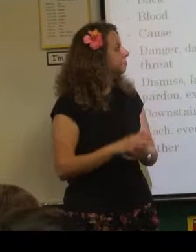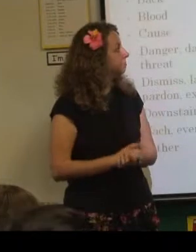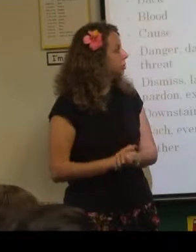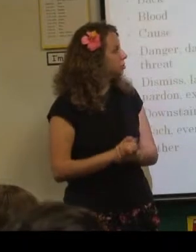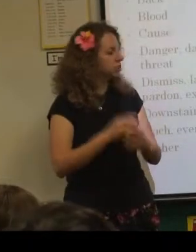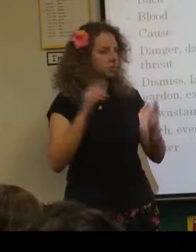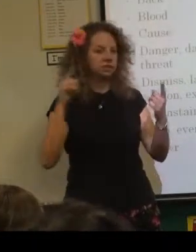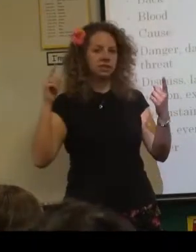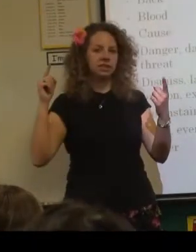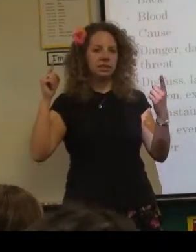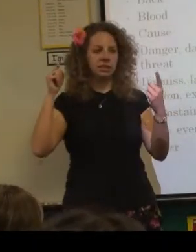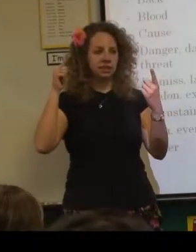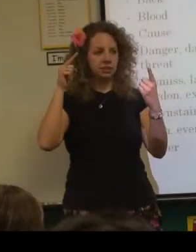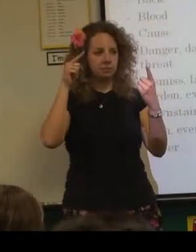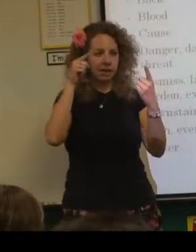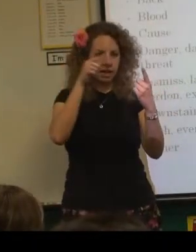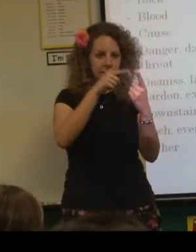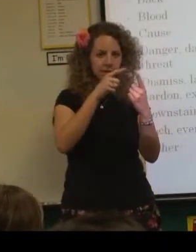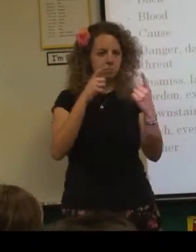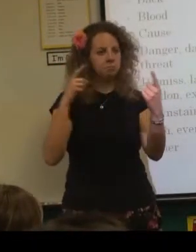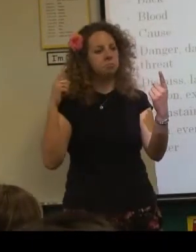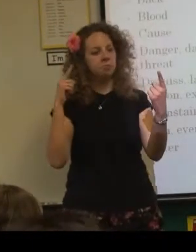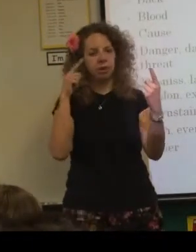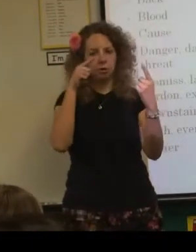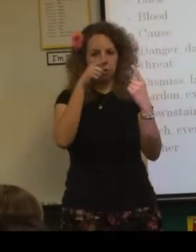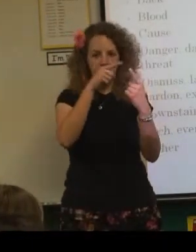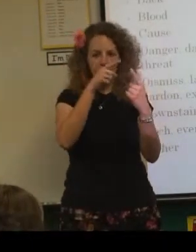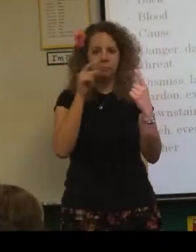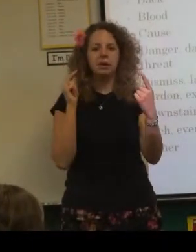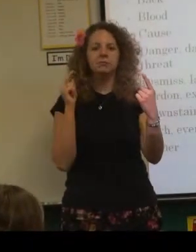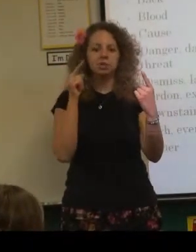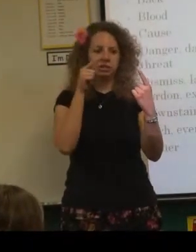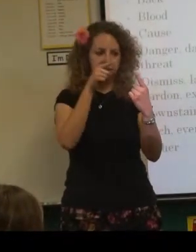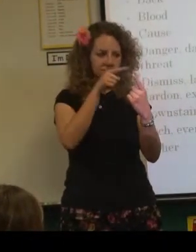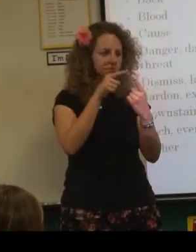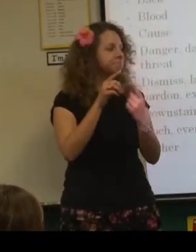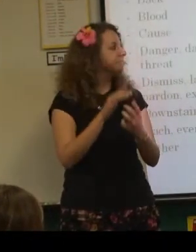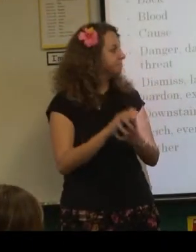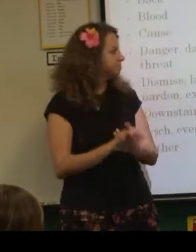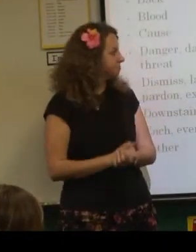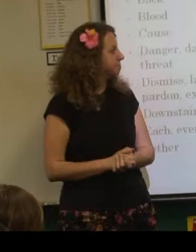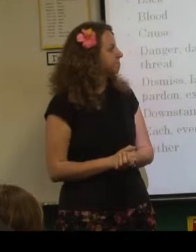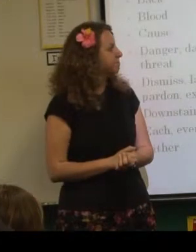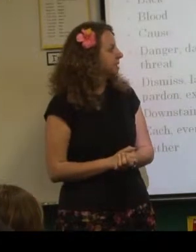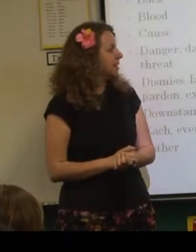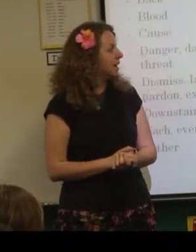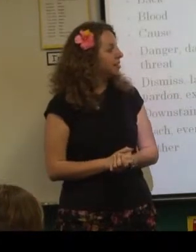But usually you'll see it like this, like my aim, my goal, objective. And then you